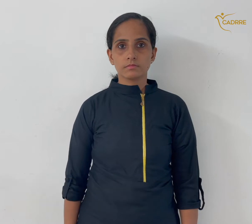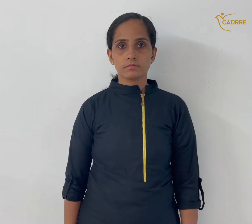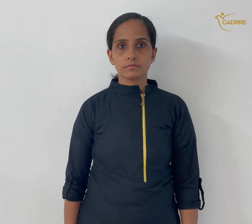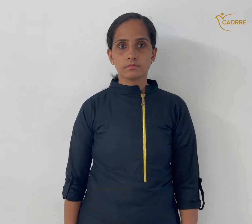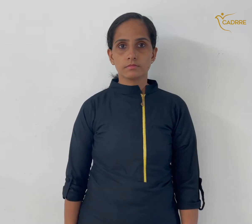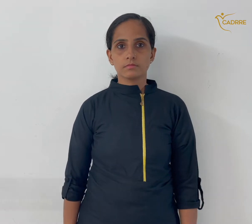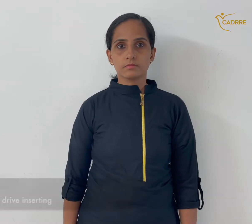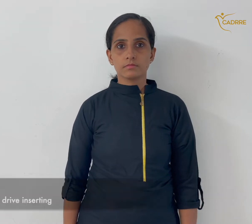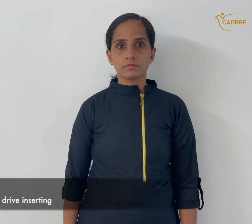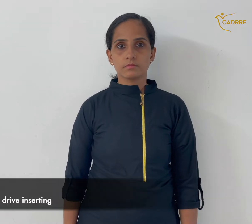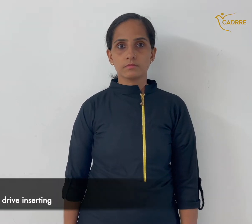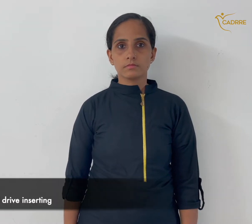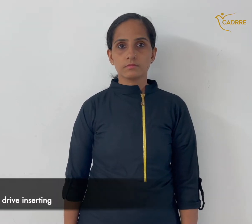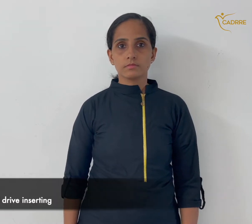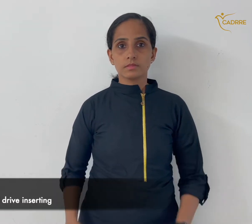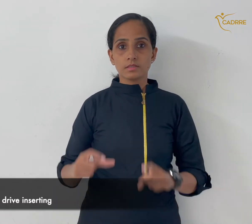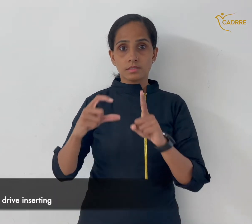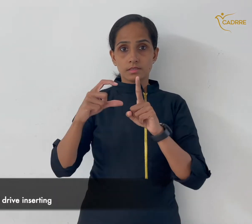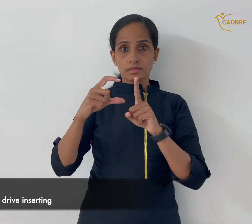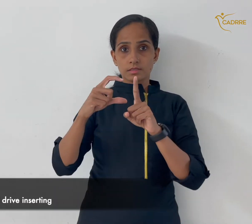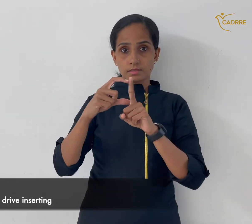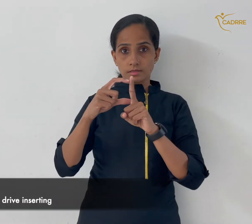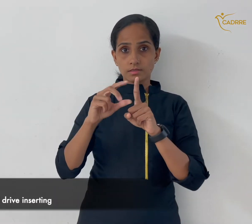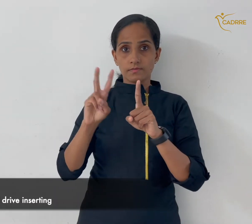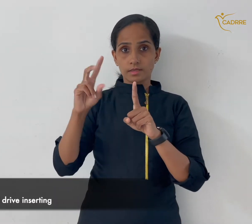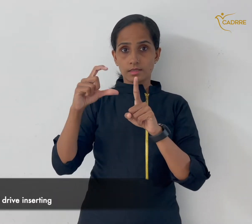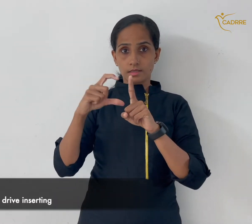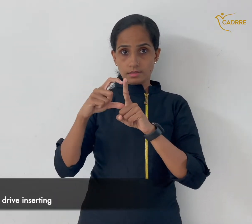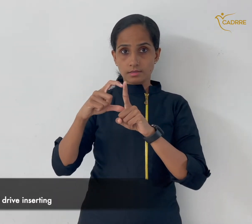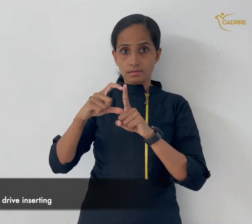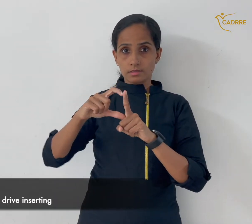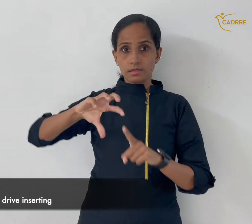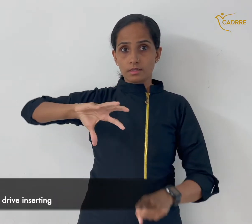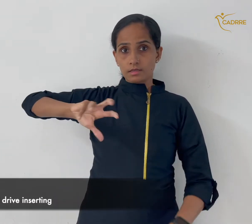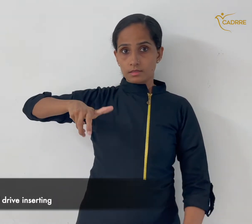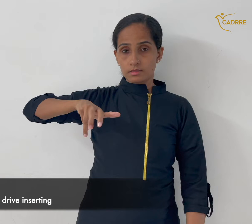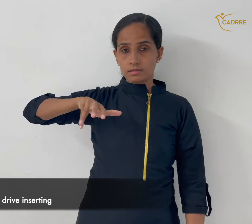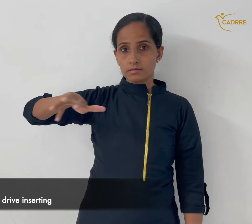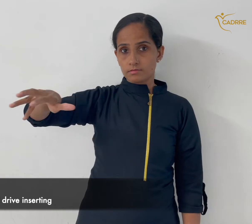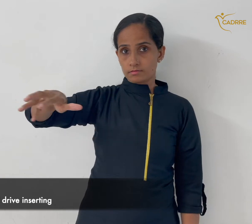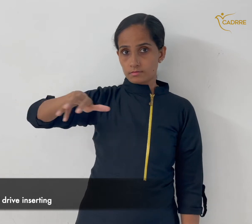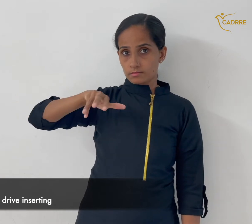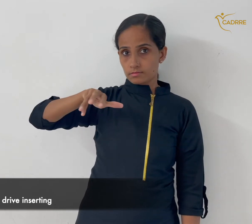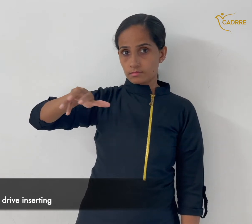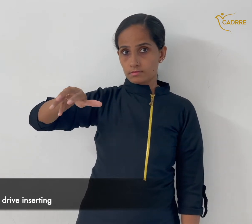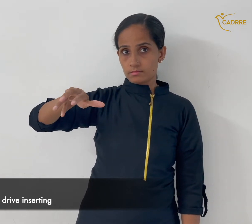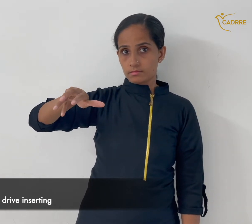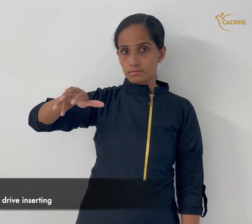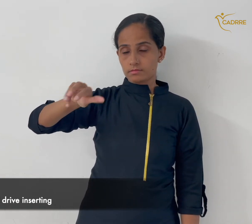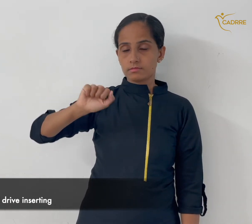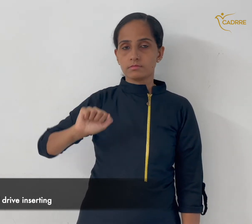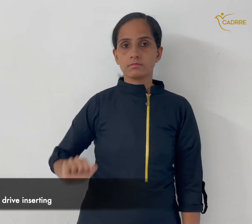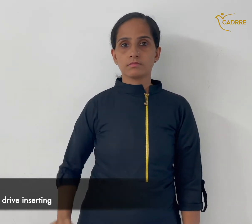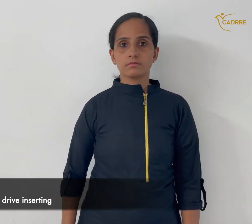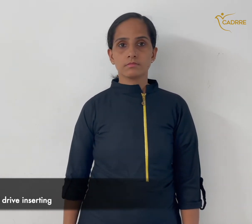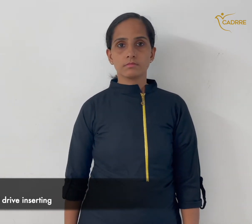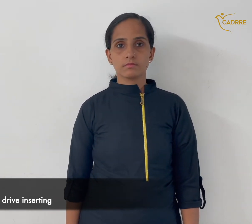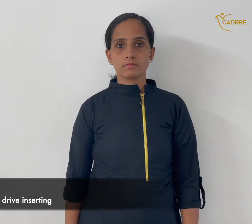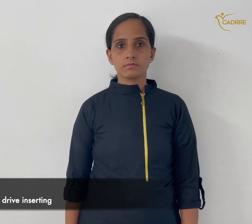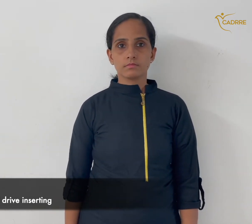dvd disk drive dvd finger spelling disk and drive